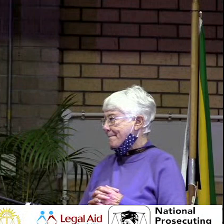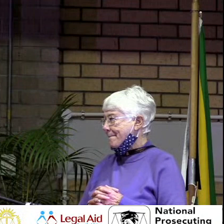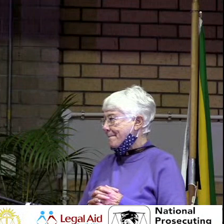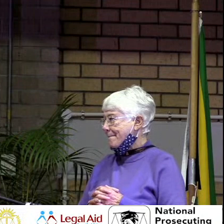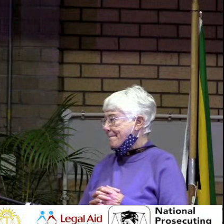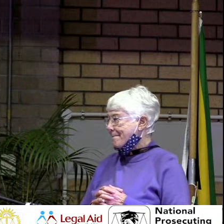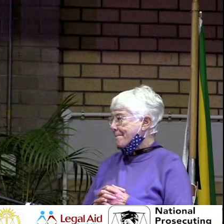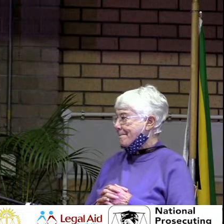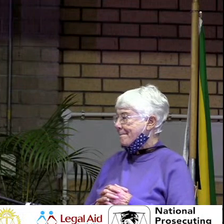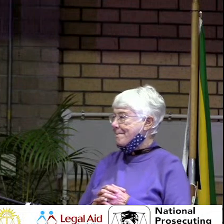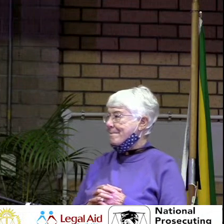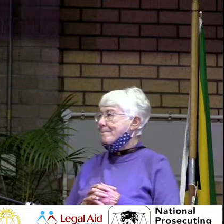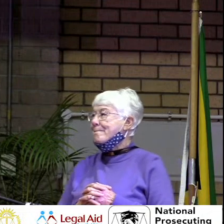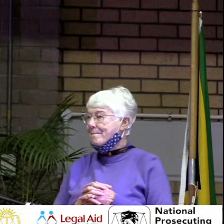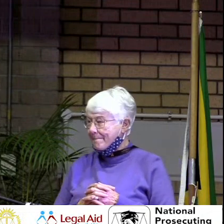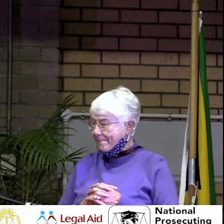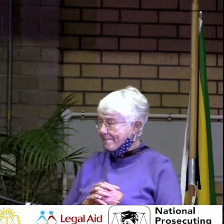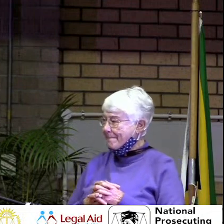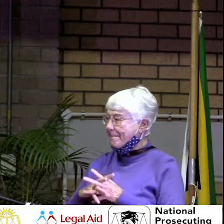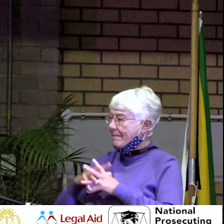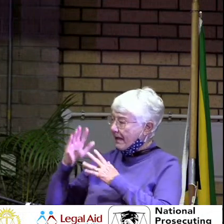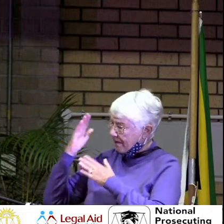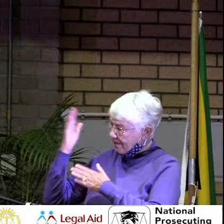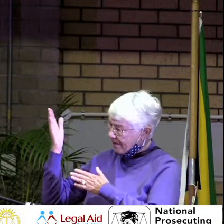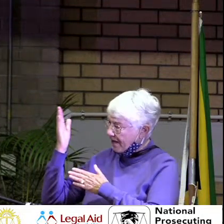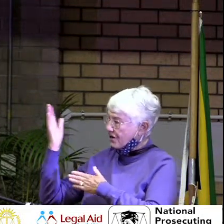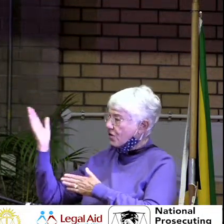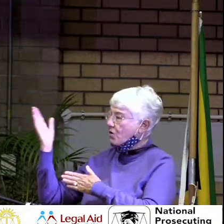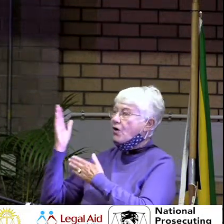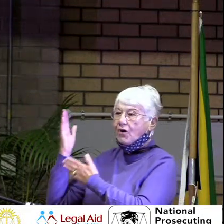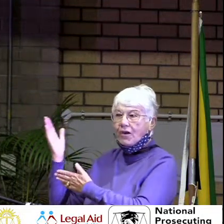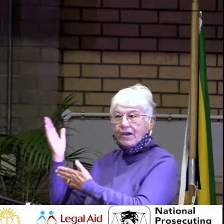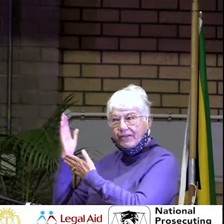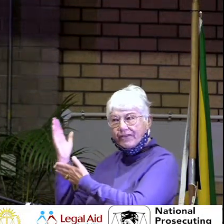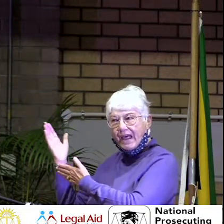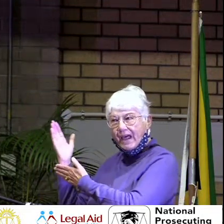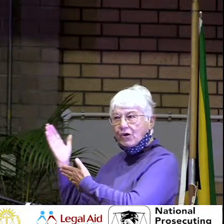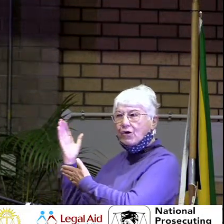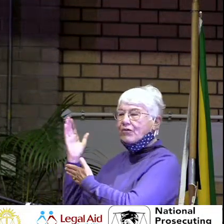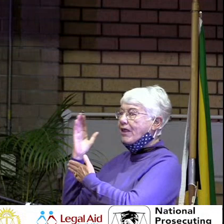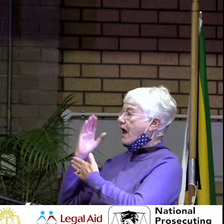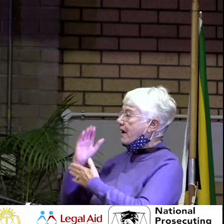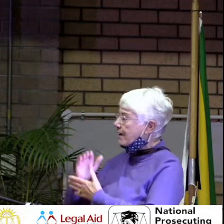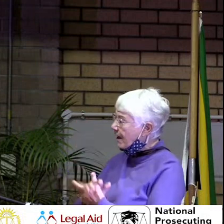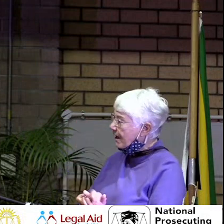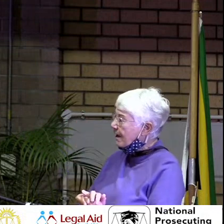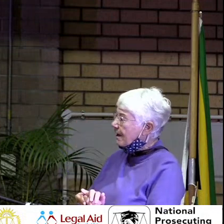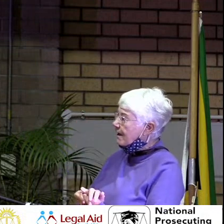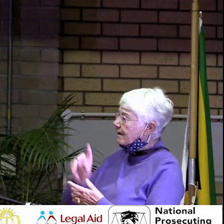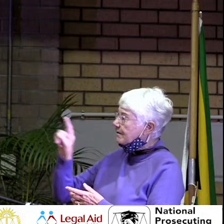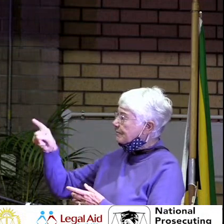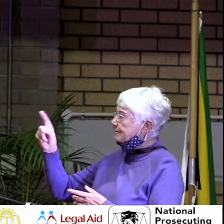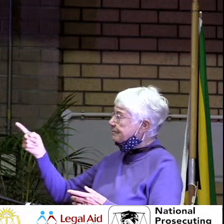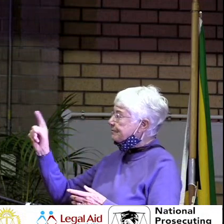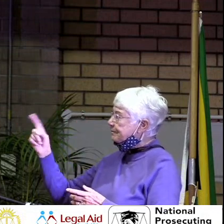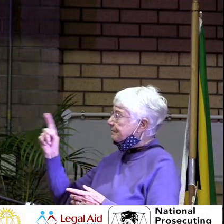Thank you very much, Program Director, Deputy Minister, the dignitaries